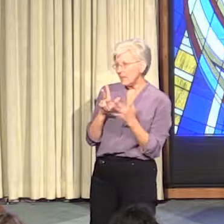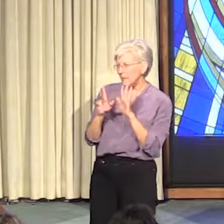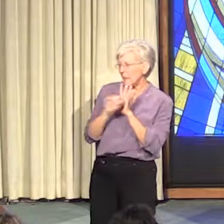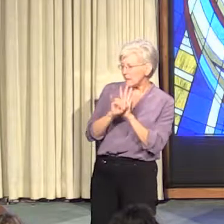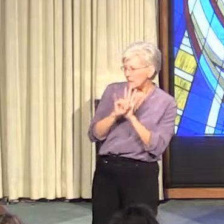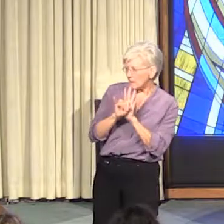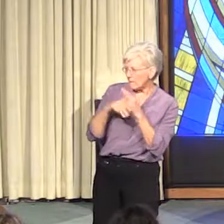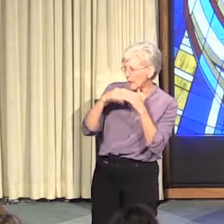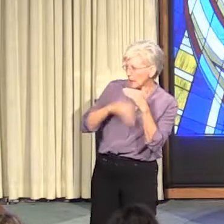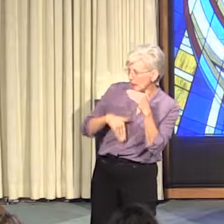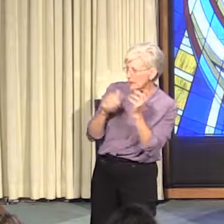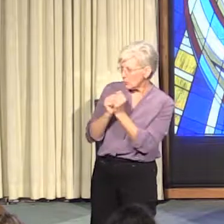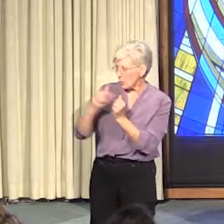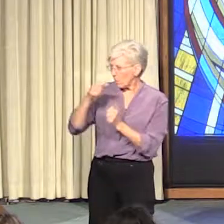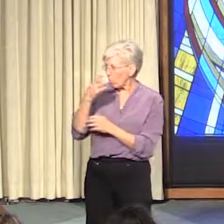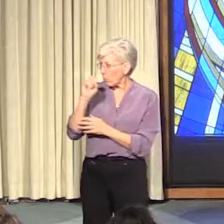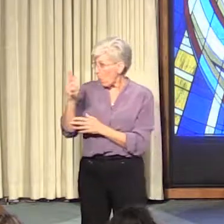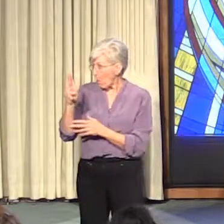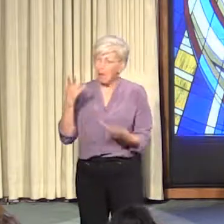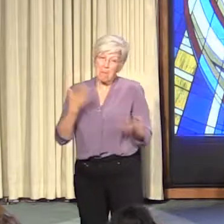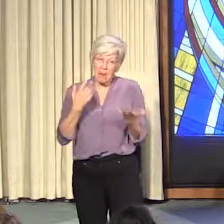Thor, and maybe I need to look at that.